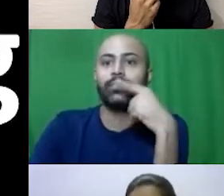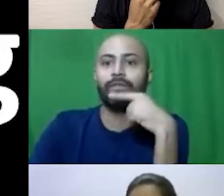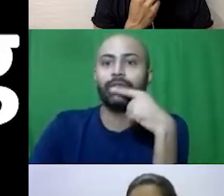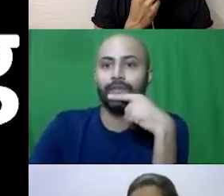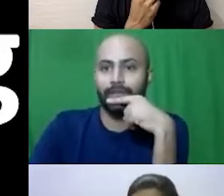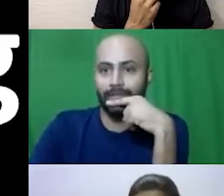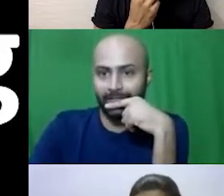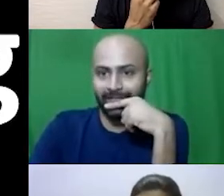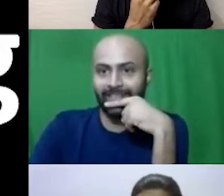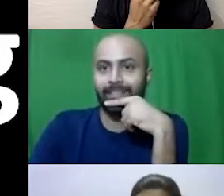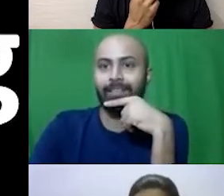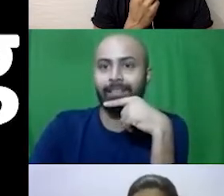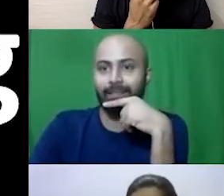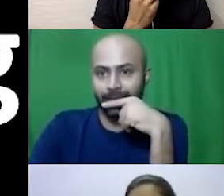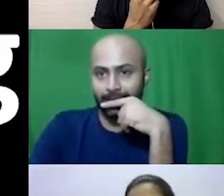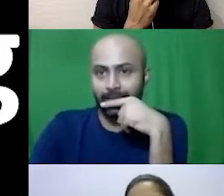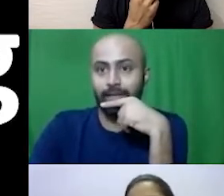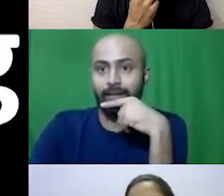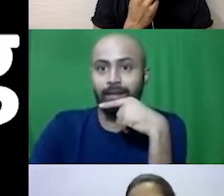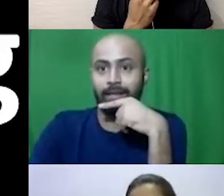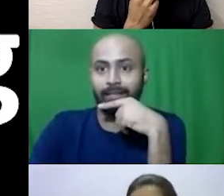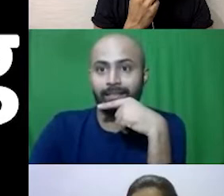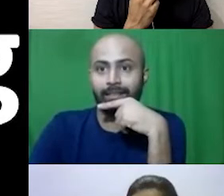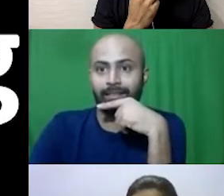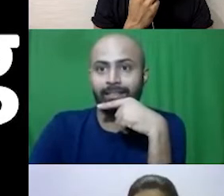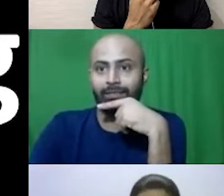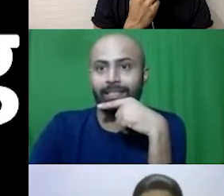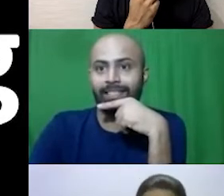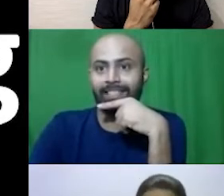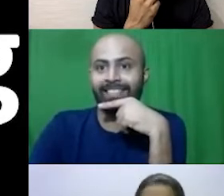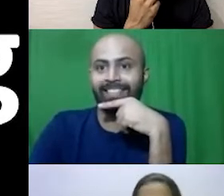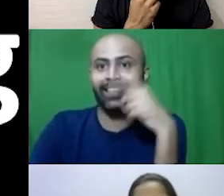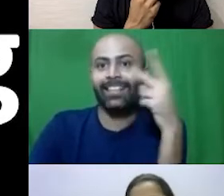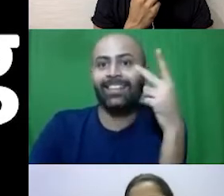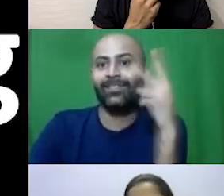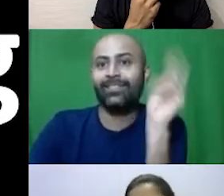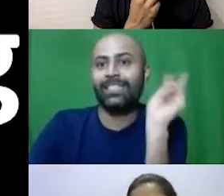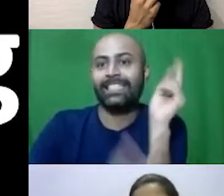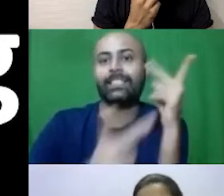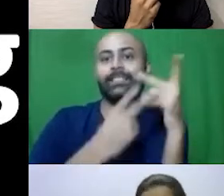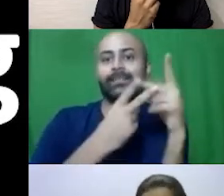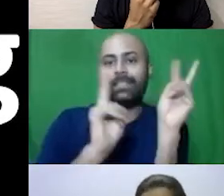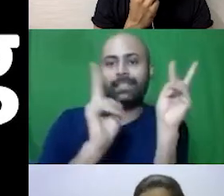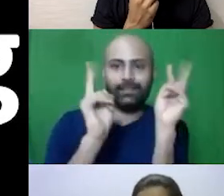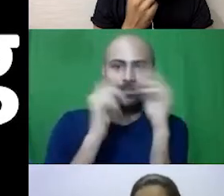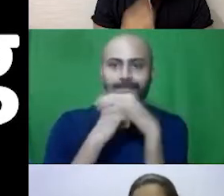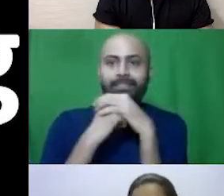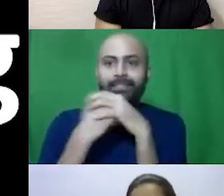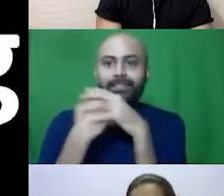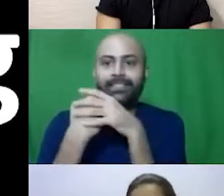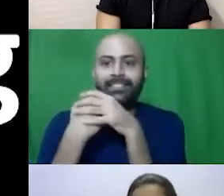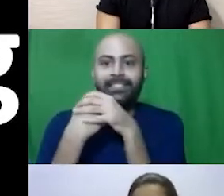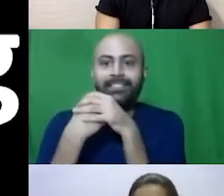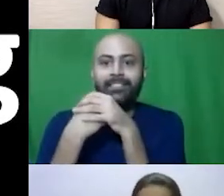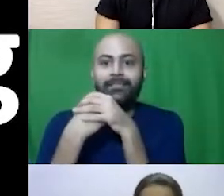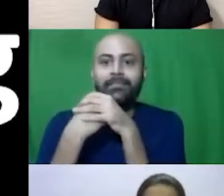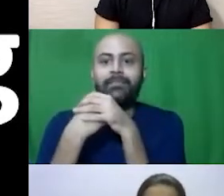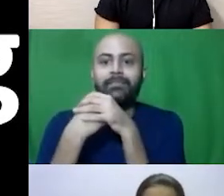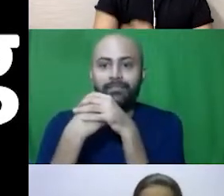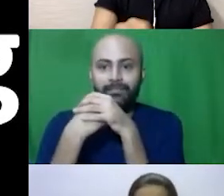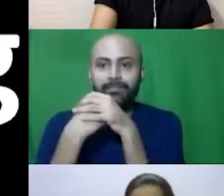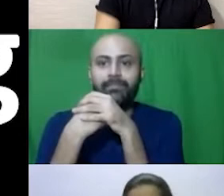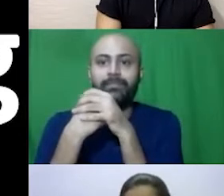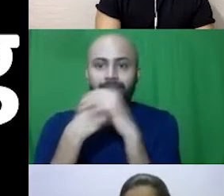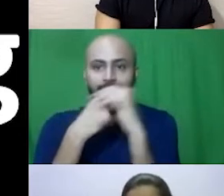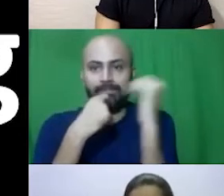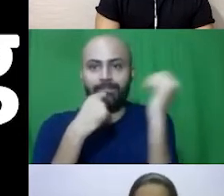that's why they have this sign. Here in India, so we have this sign. So it's kind of